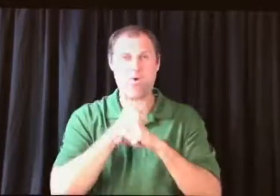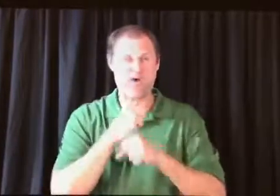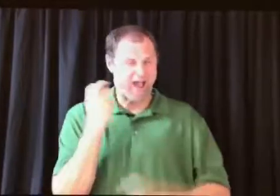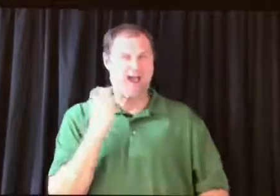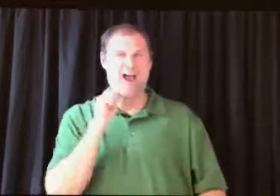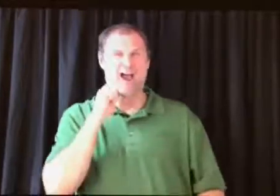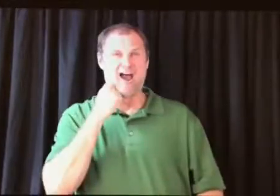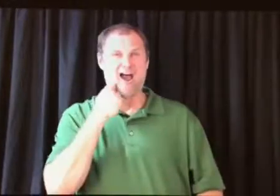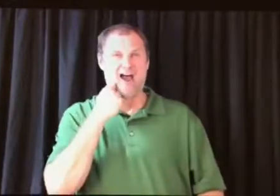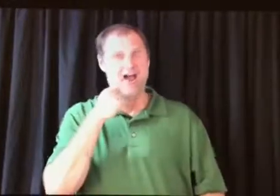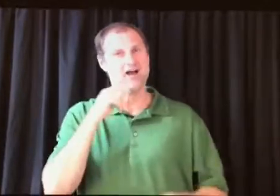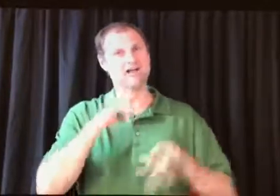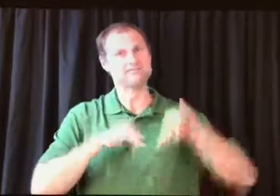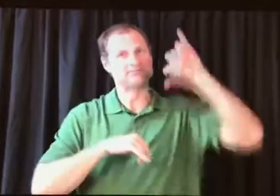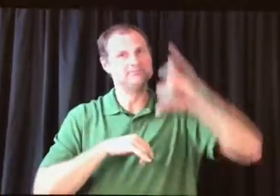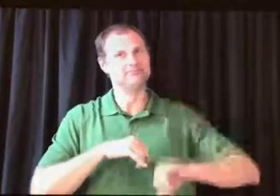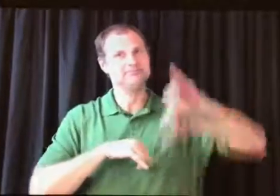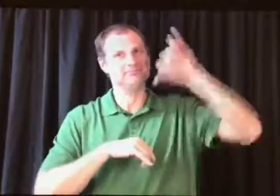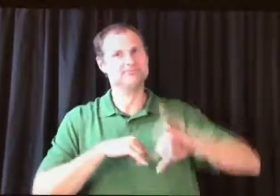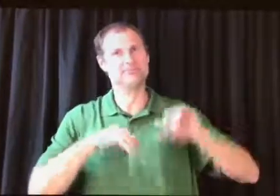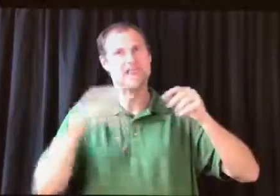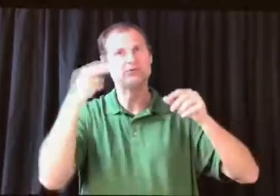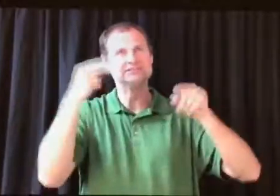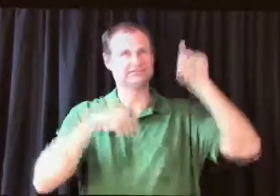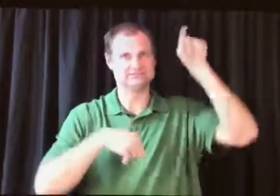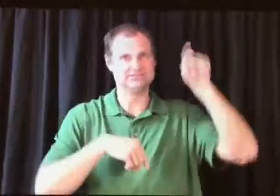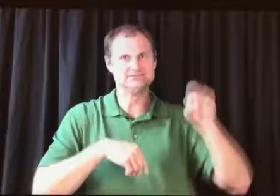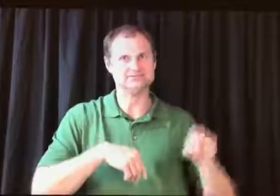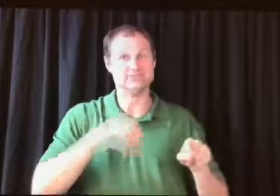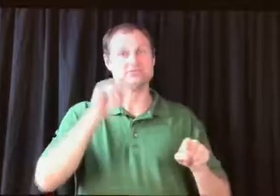shell. So they're unstable.